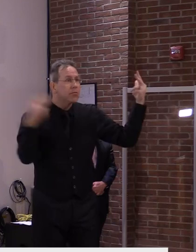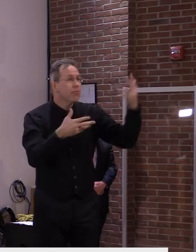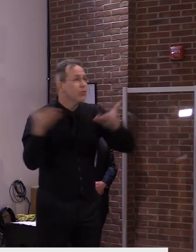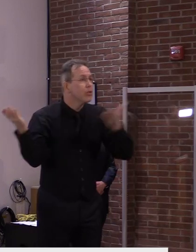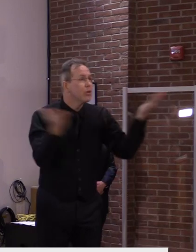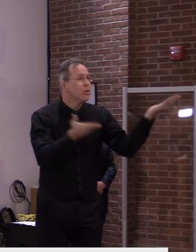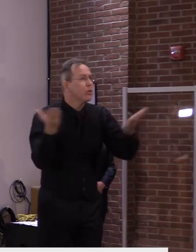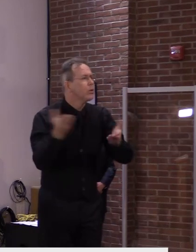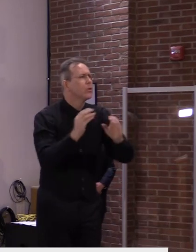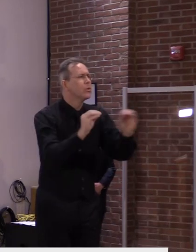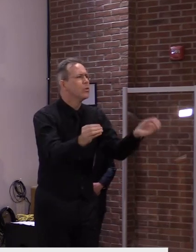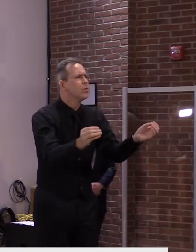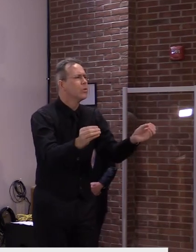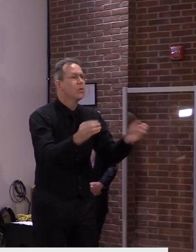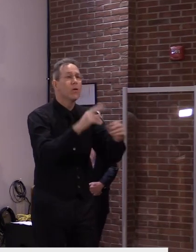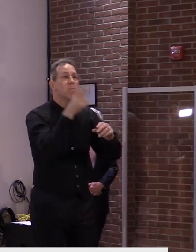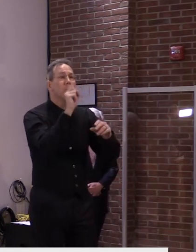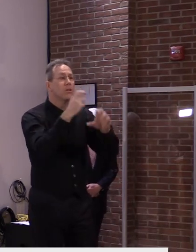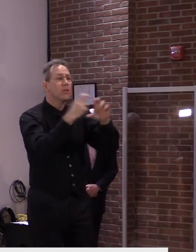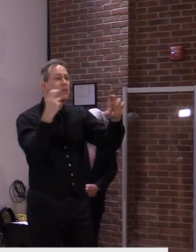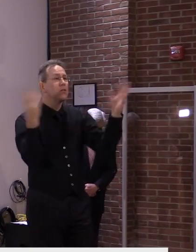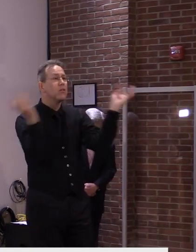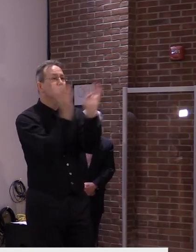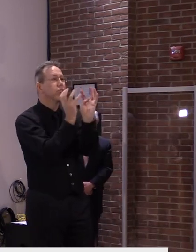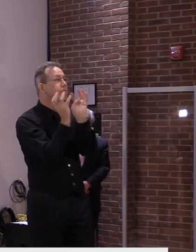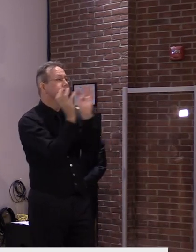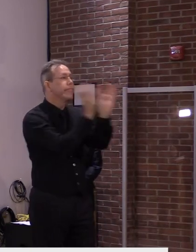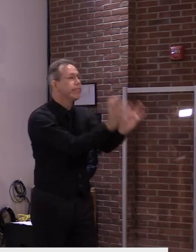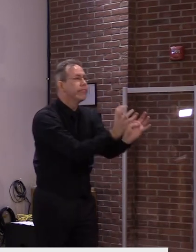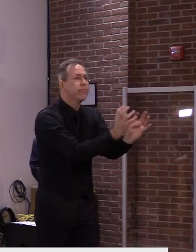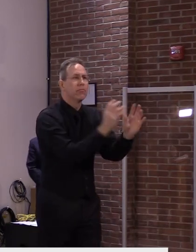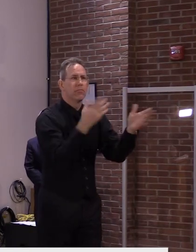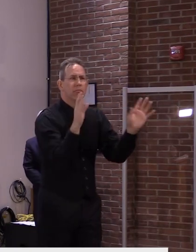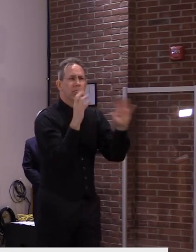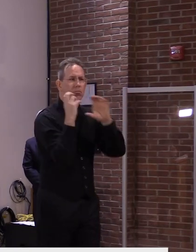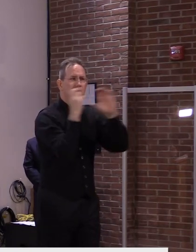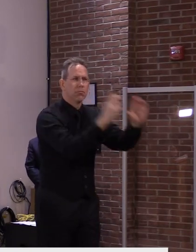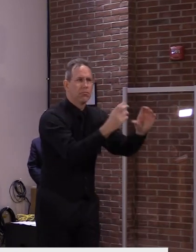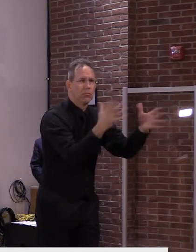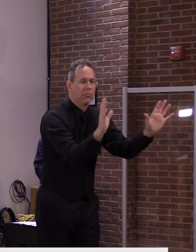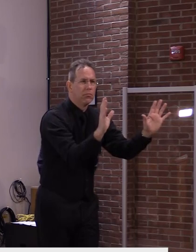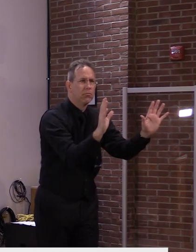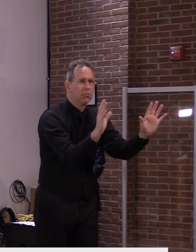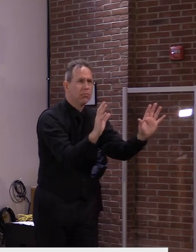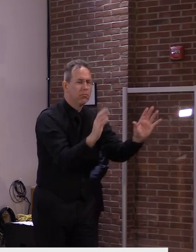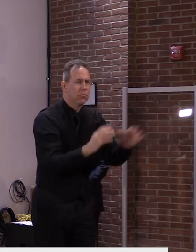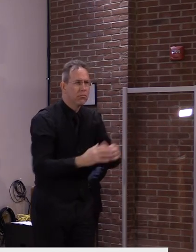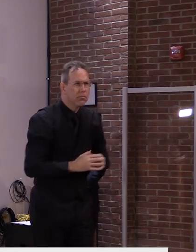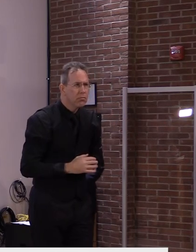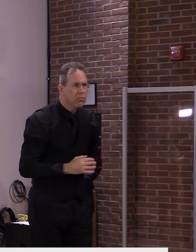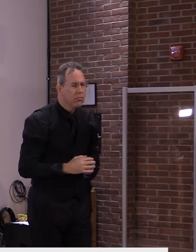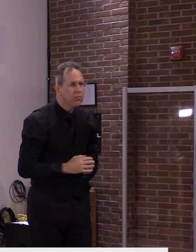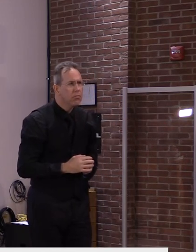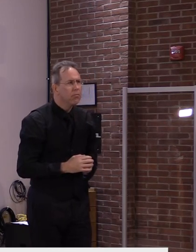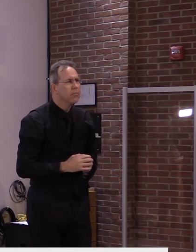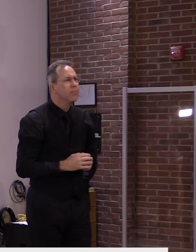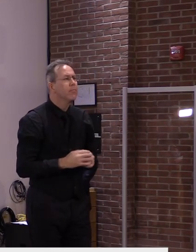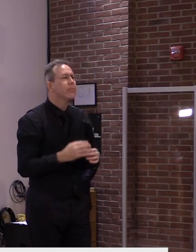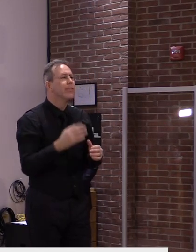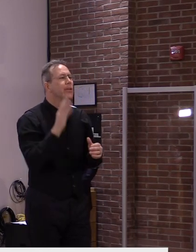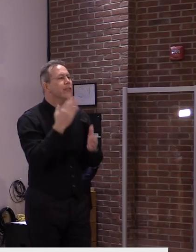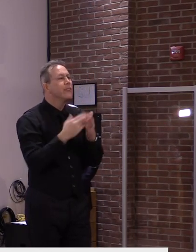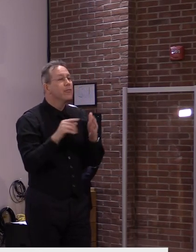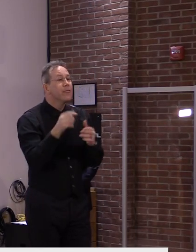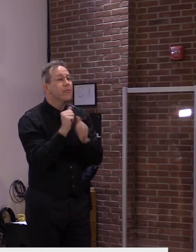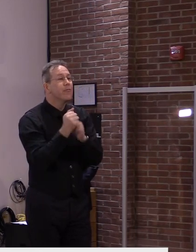game and leave. That's the way the guidance is framed. And of course, no matter what the sport, they're going to be